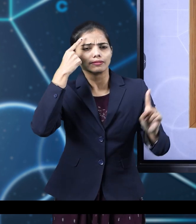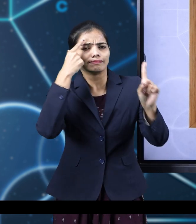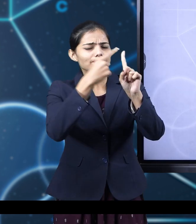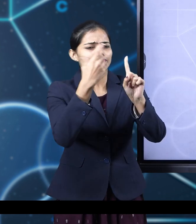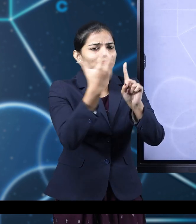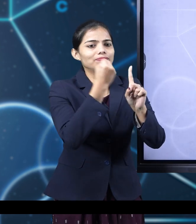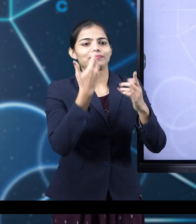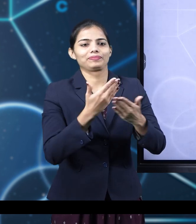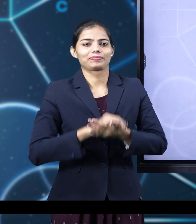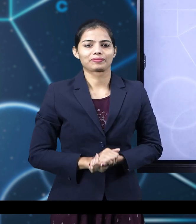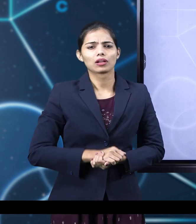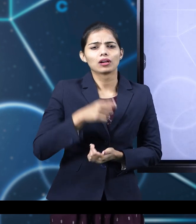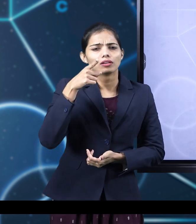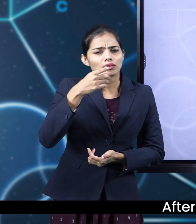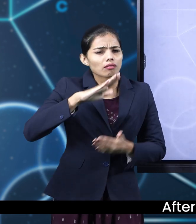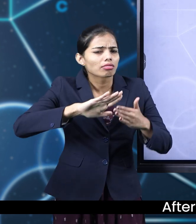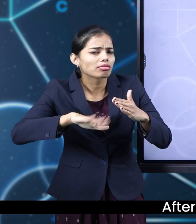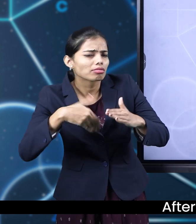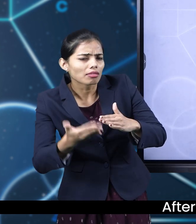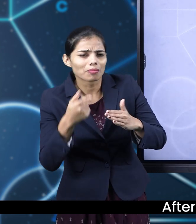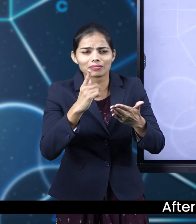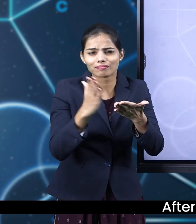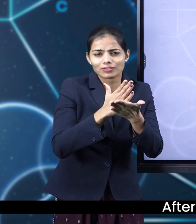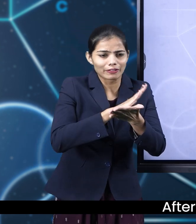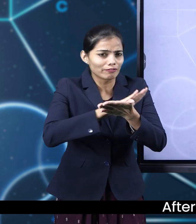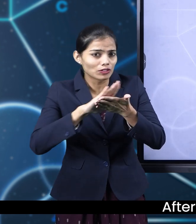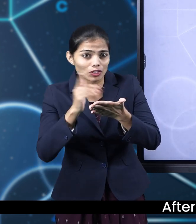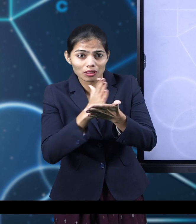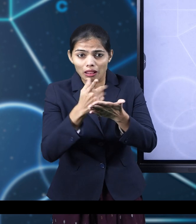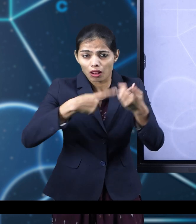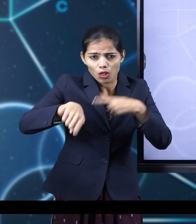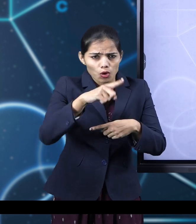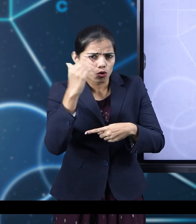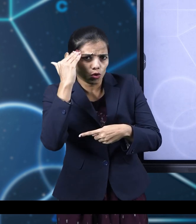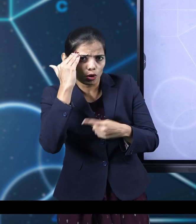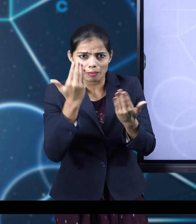Learning outcomes. After the completion of this lesson, you will be able to